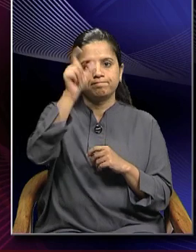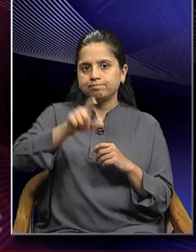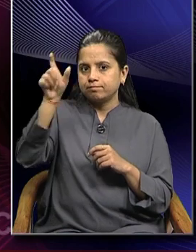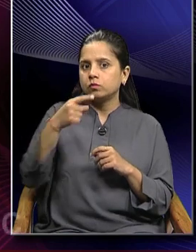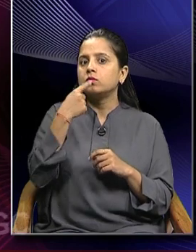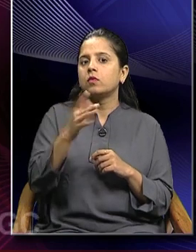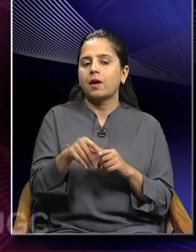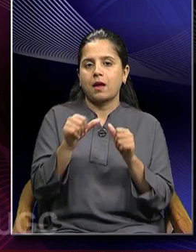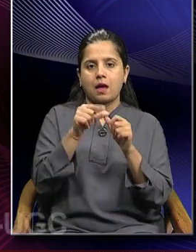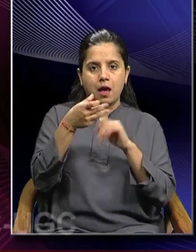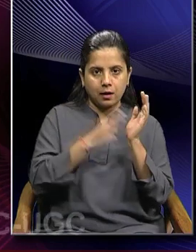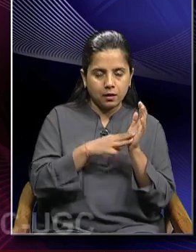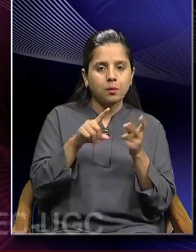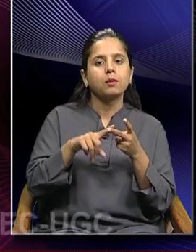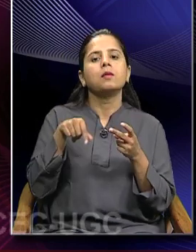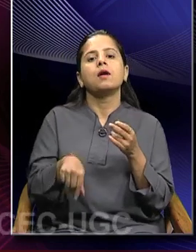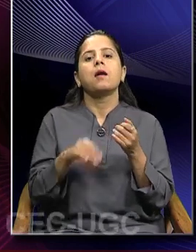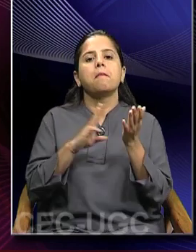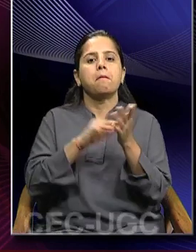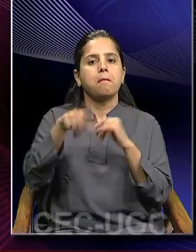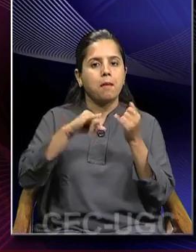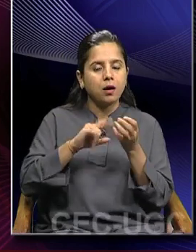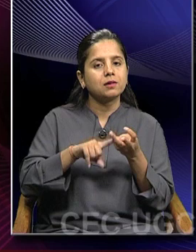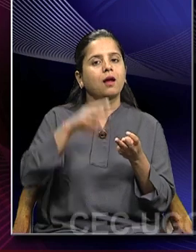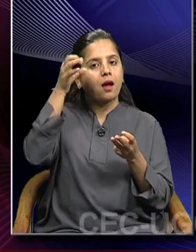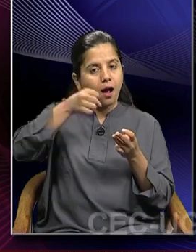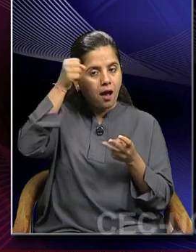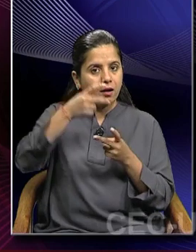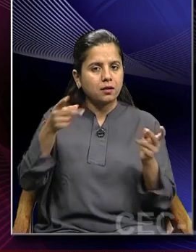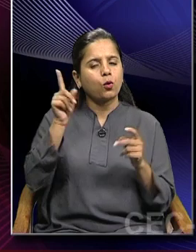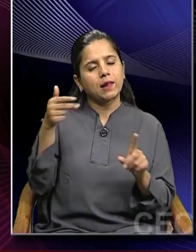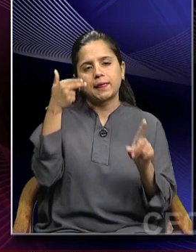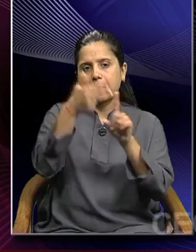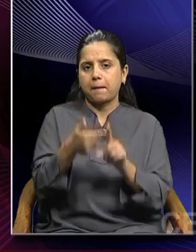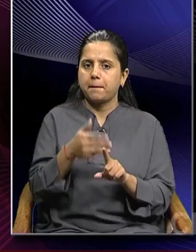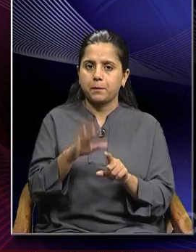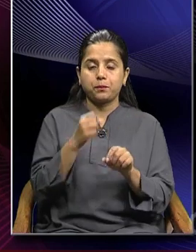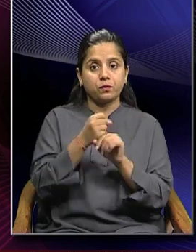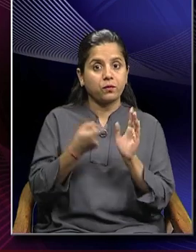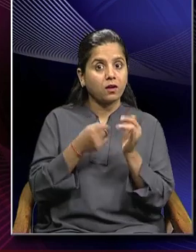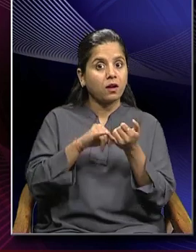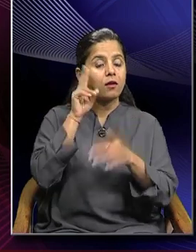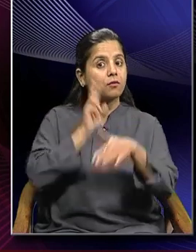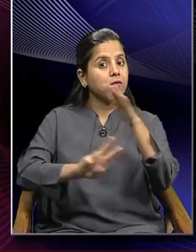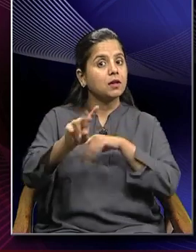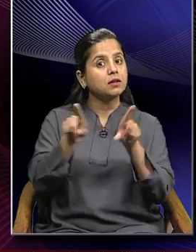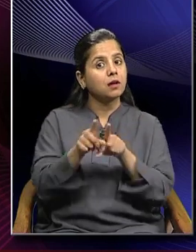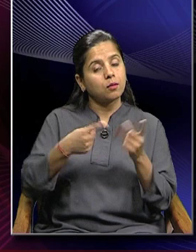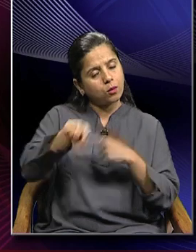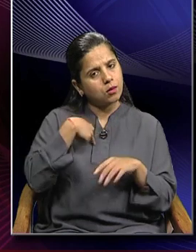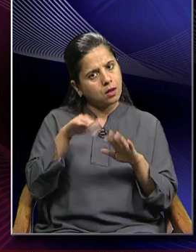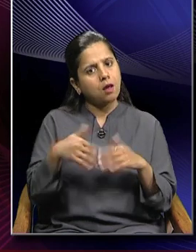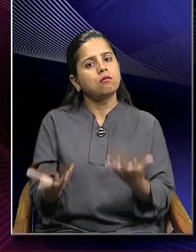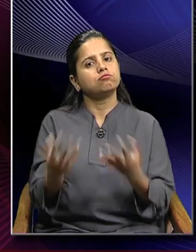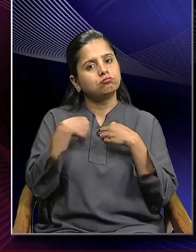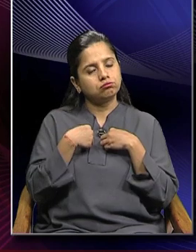that Adam Smith, Marx and Gandhi, Mahatma Gandhi, their name comes here, and in GRS vision also we can